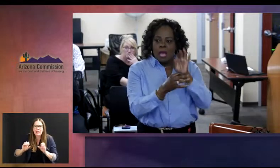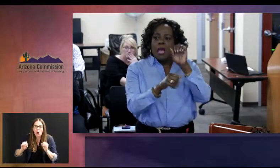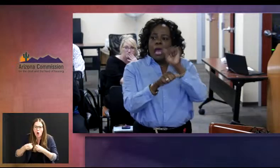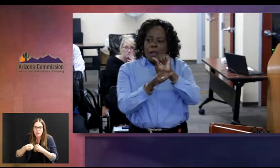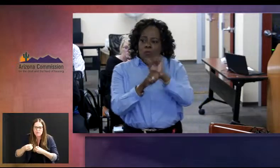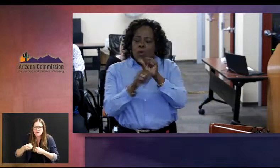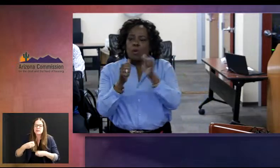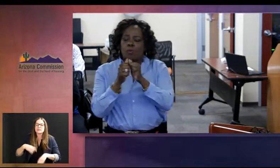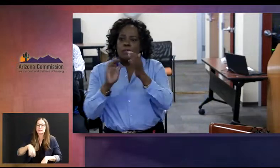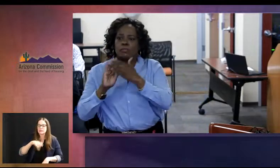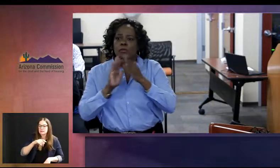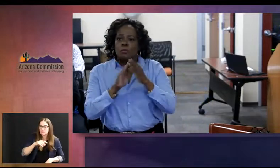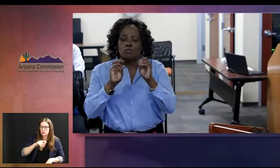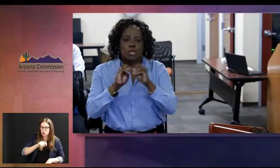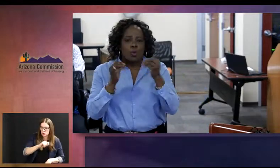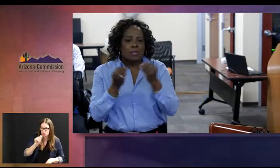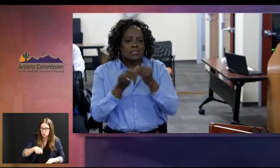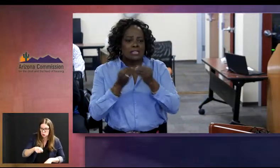in Flagstaff,